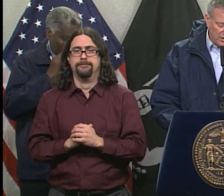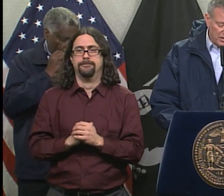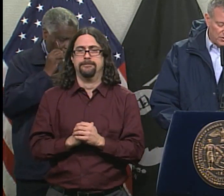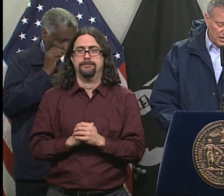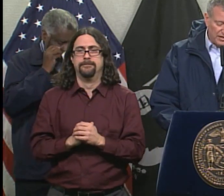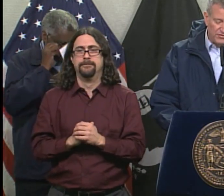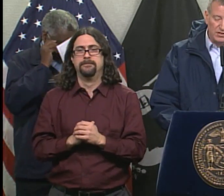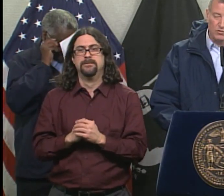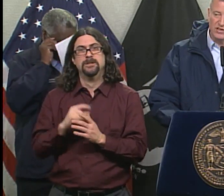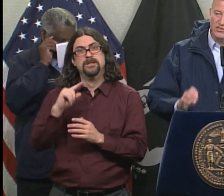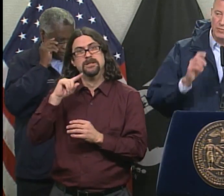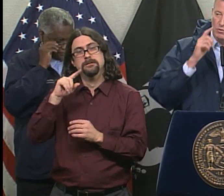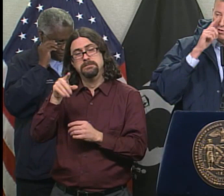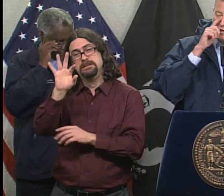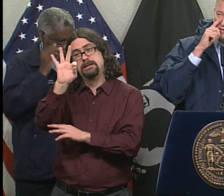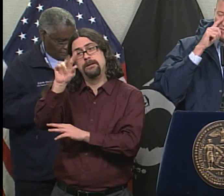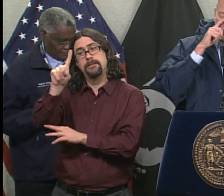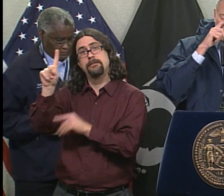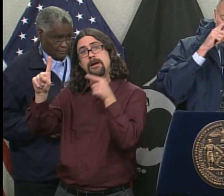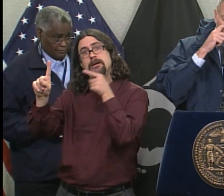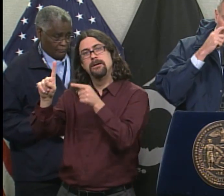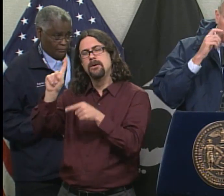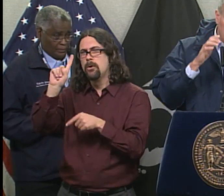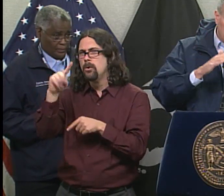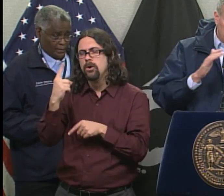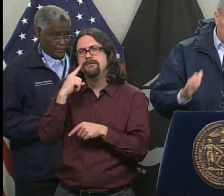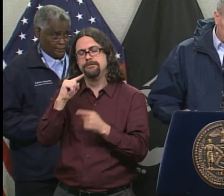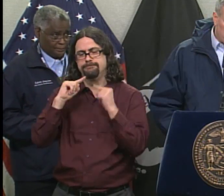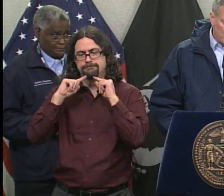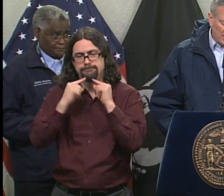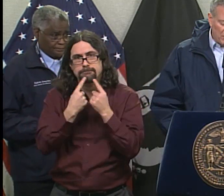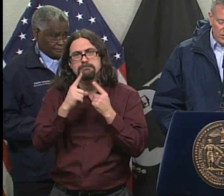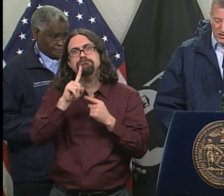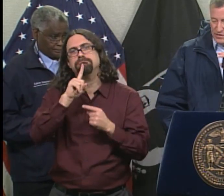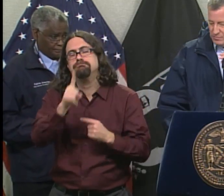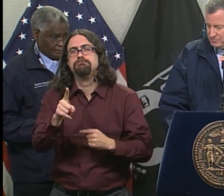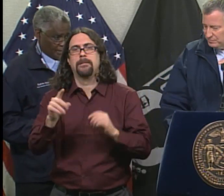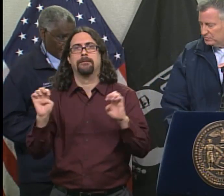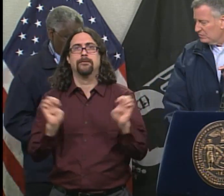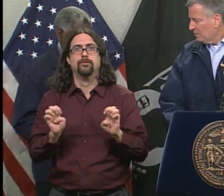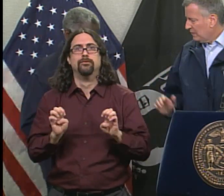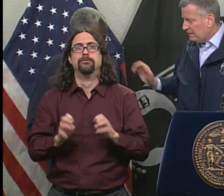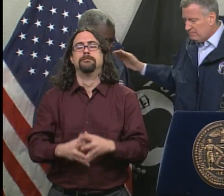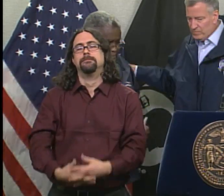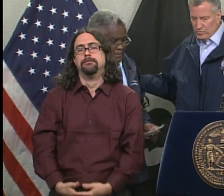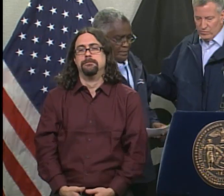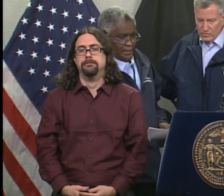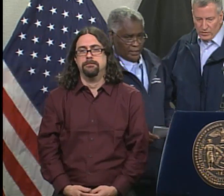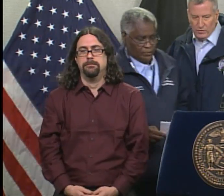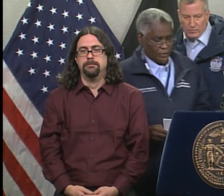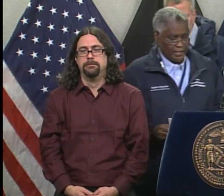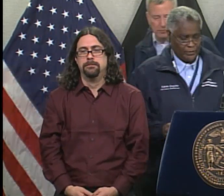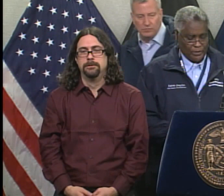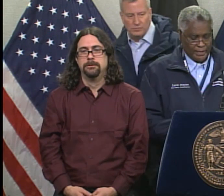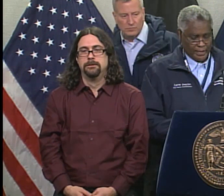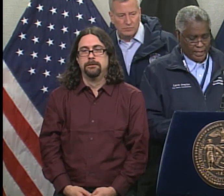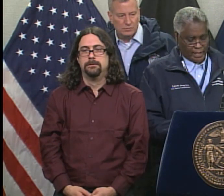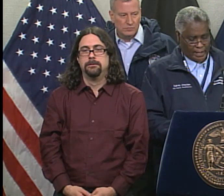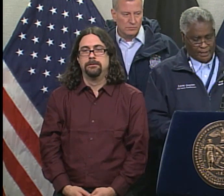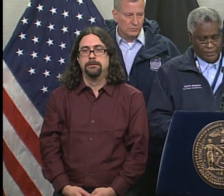Emergency Management. Again, they've done a great job coordinating this effort. Deputy Commissioner Calvin Drayton. Thank you, Mr. Mayor. Good morning,